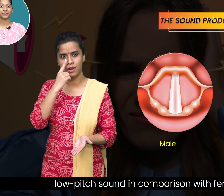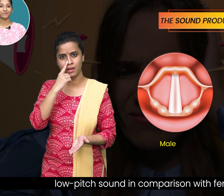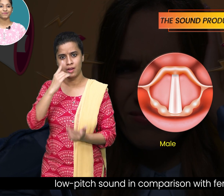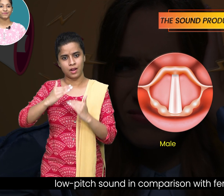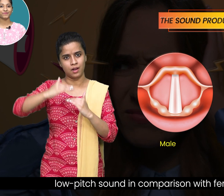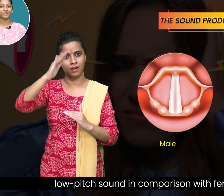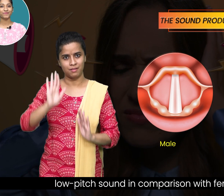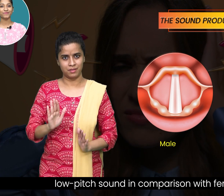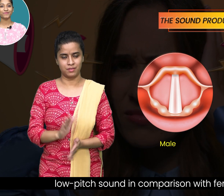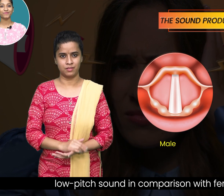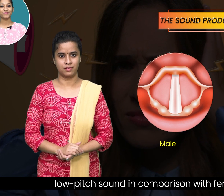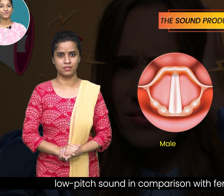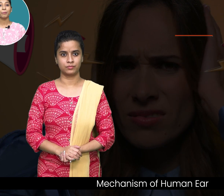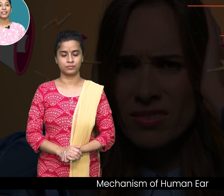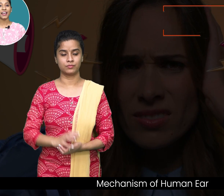females.